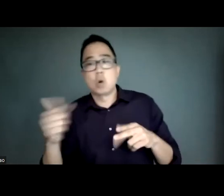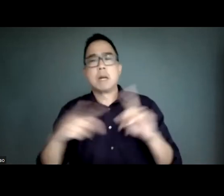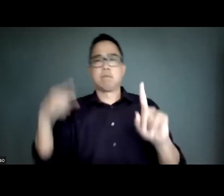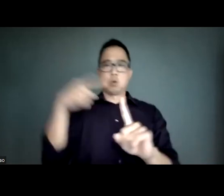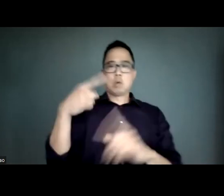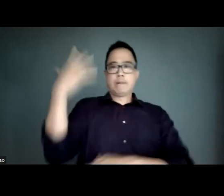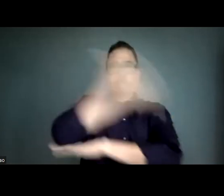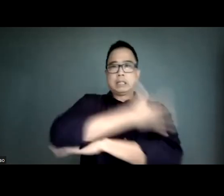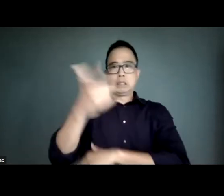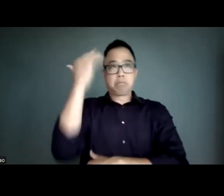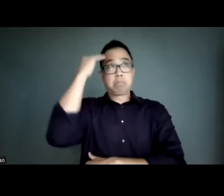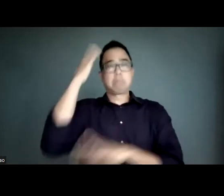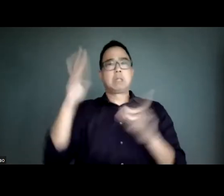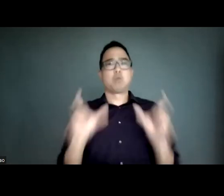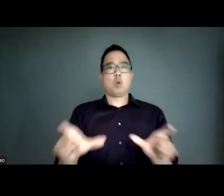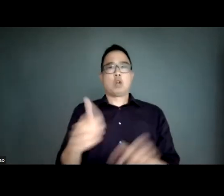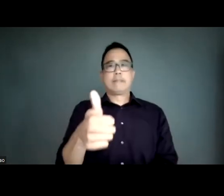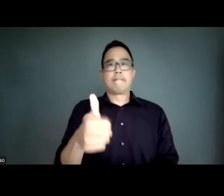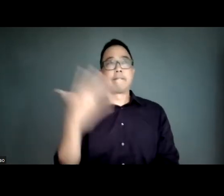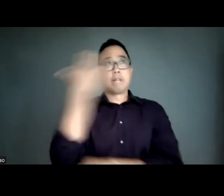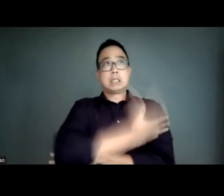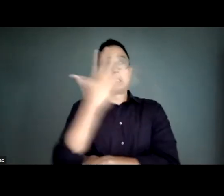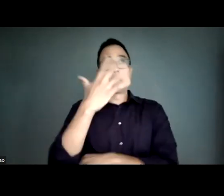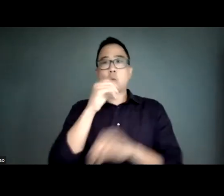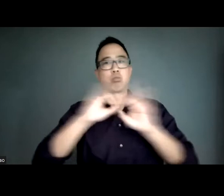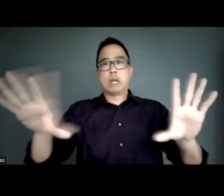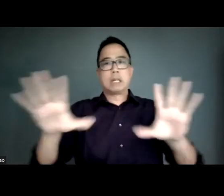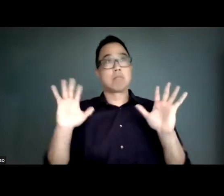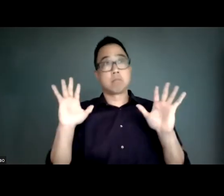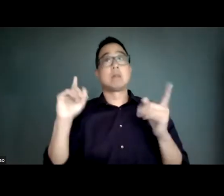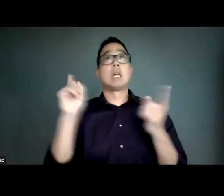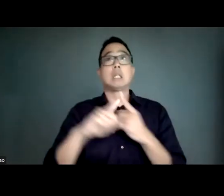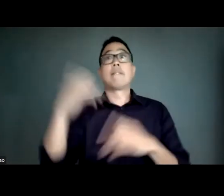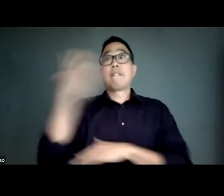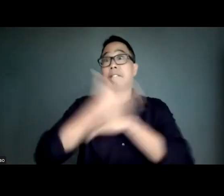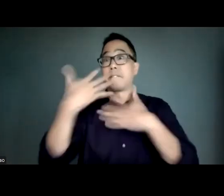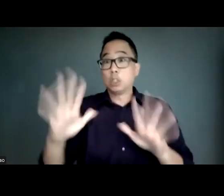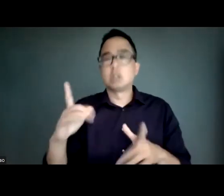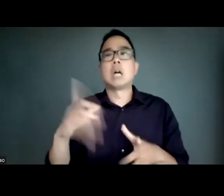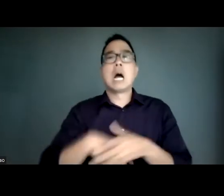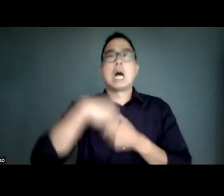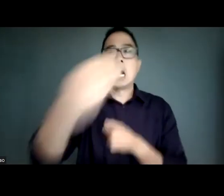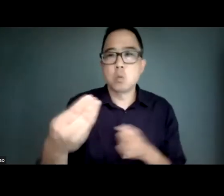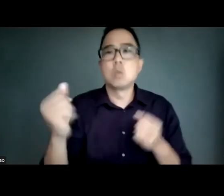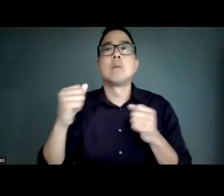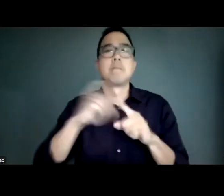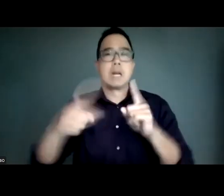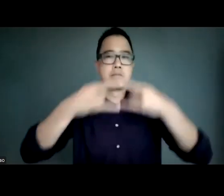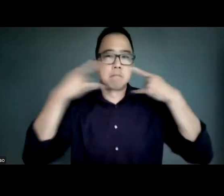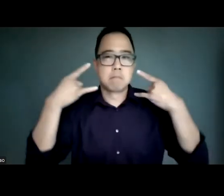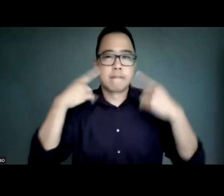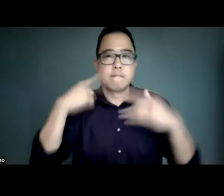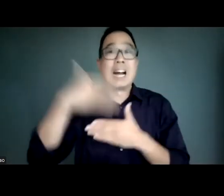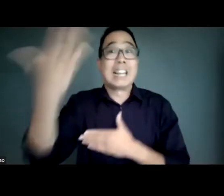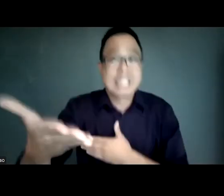person. Some are only contagious for a shorter time period and some are longer. So the average is 5 days. After